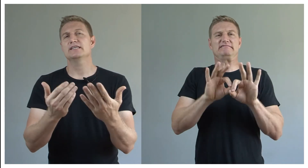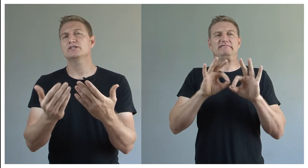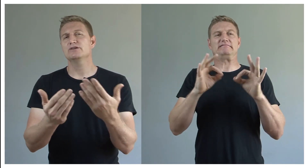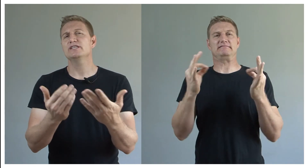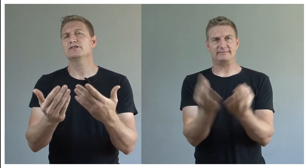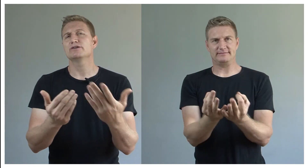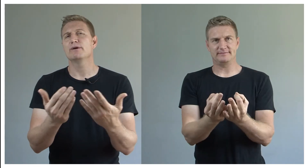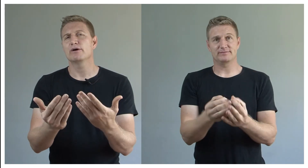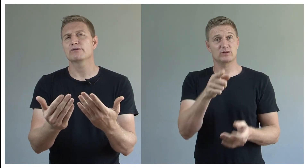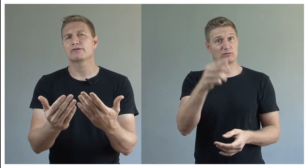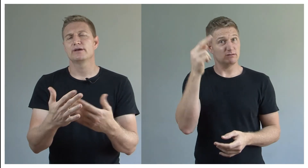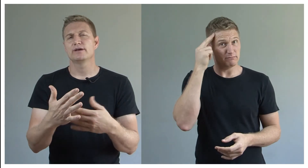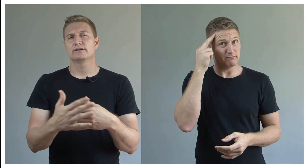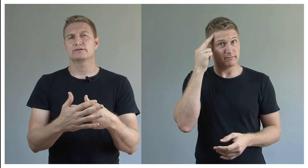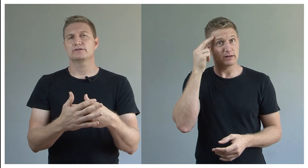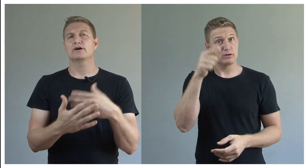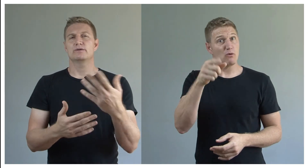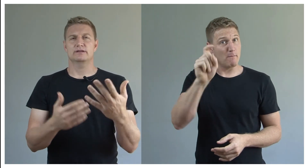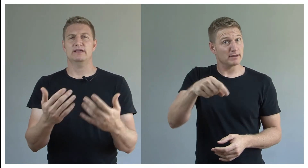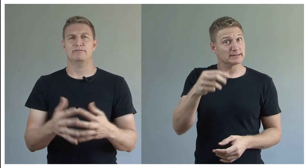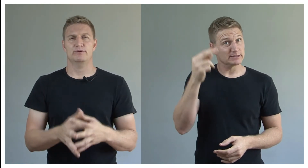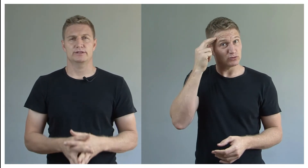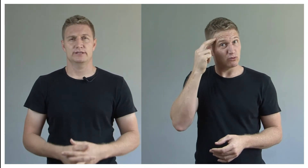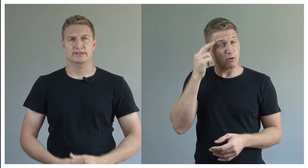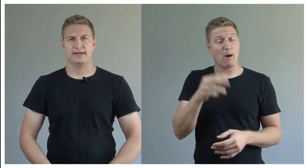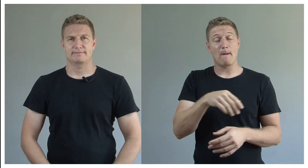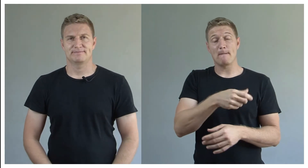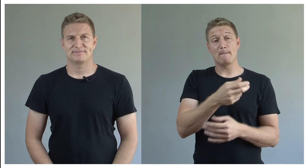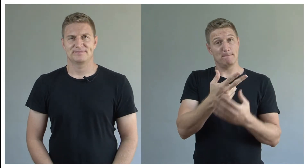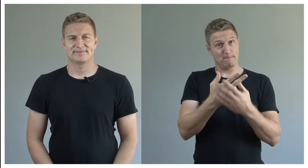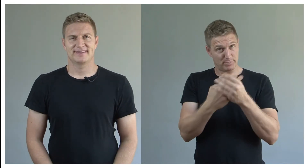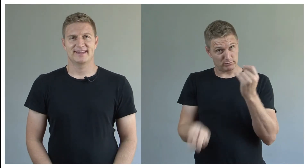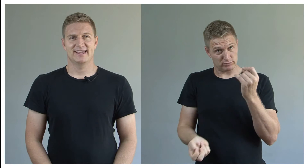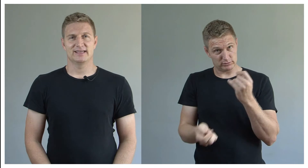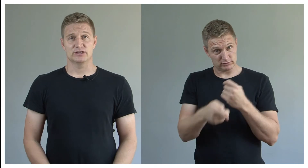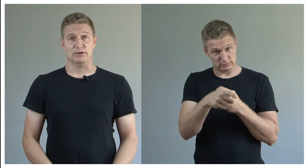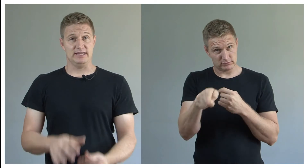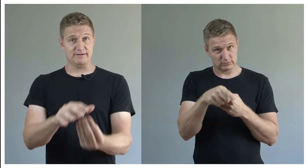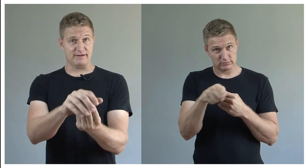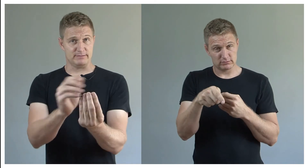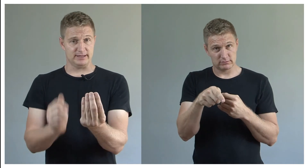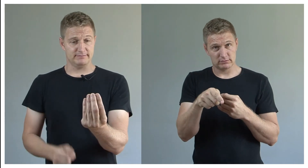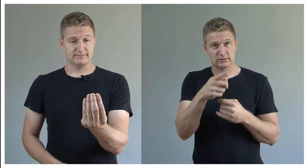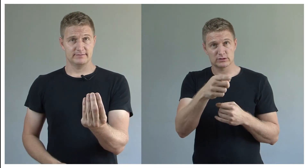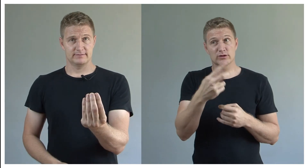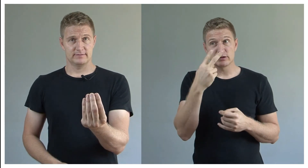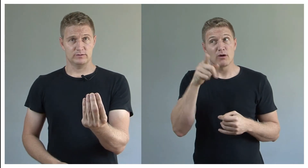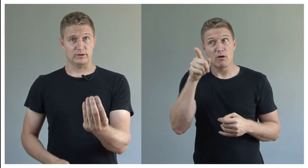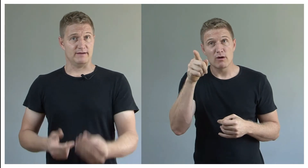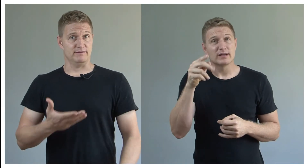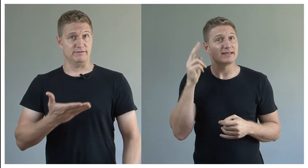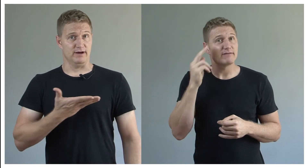you need to know both to know what the deaf person is saying. So in the family, we have the